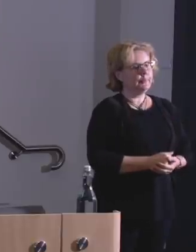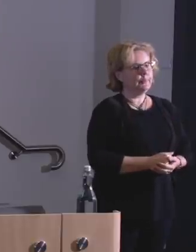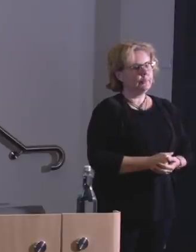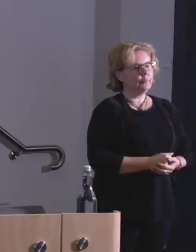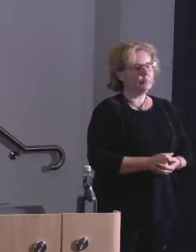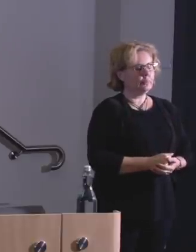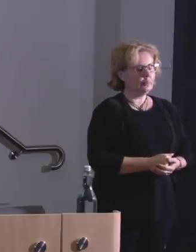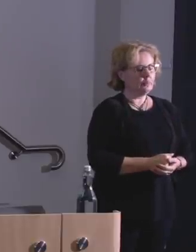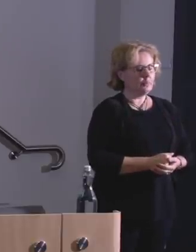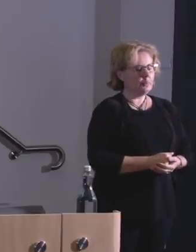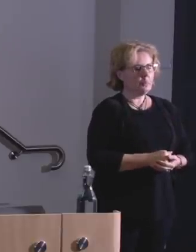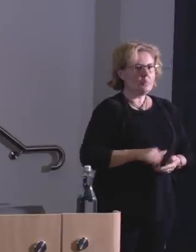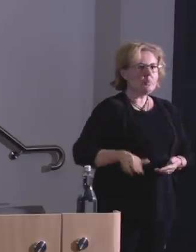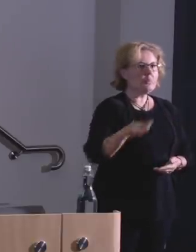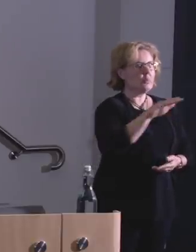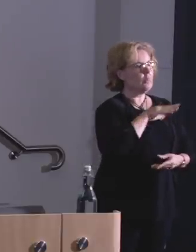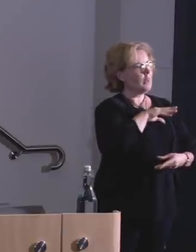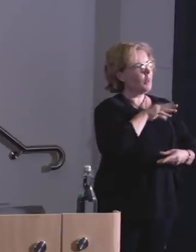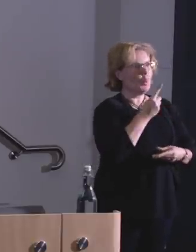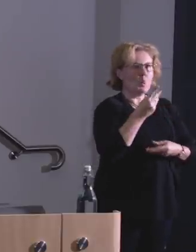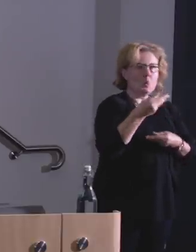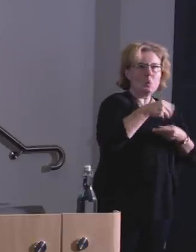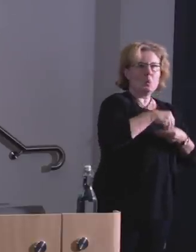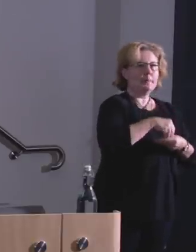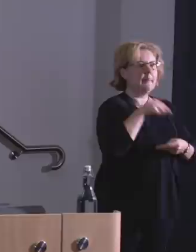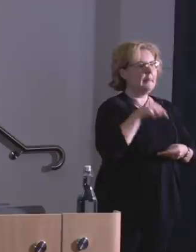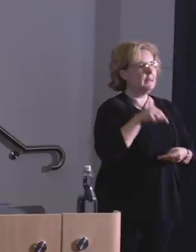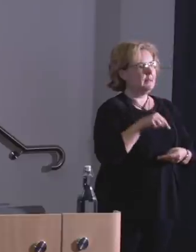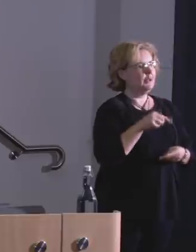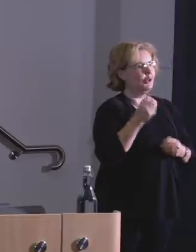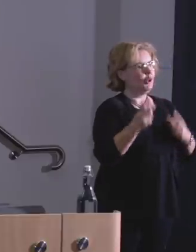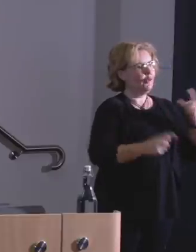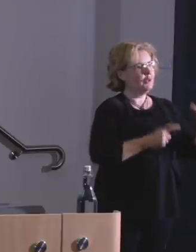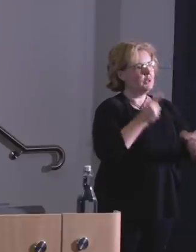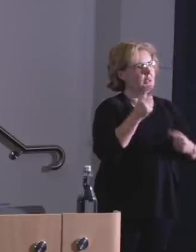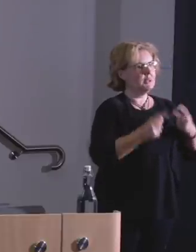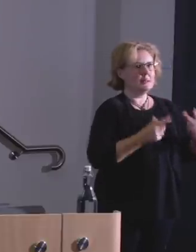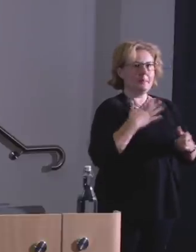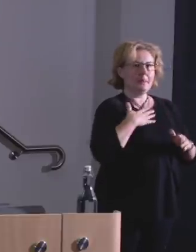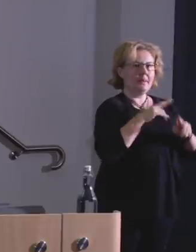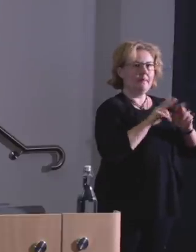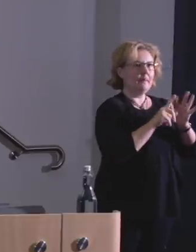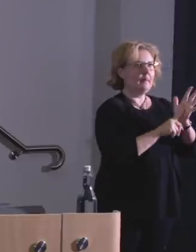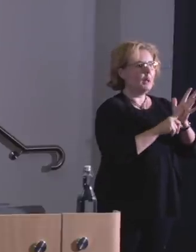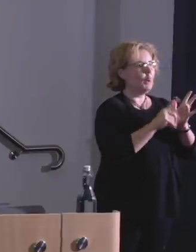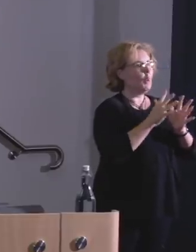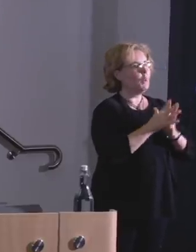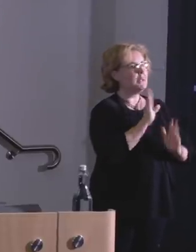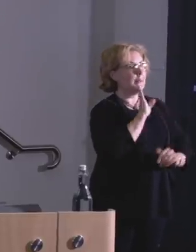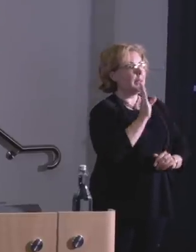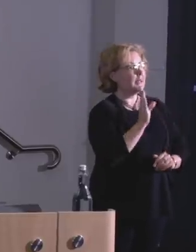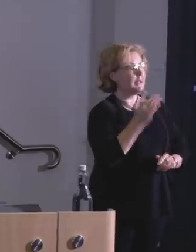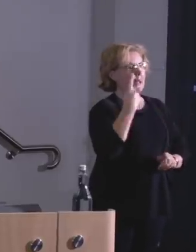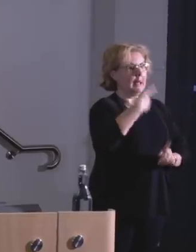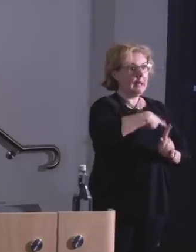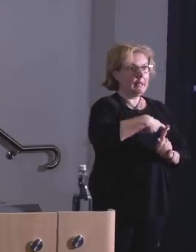All the participants of this conference, my fellow speakers and